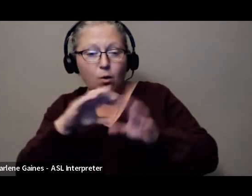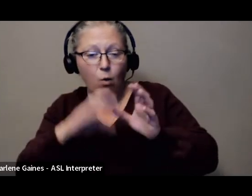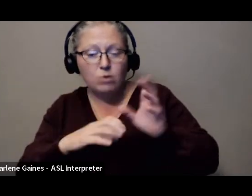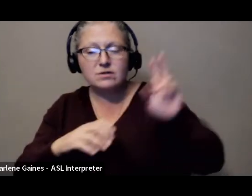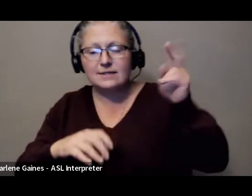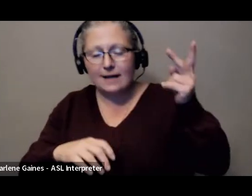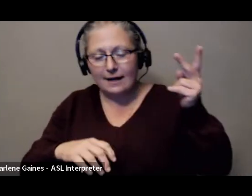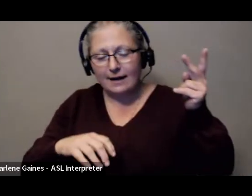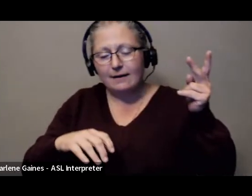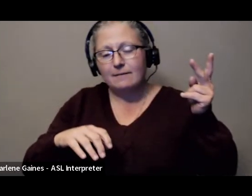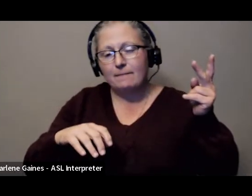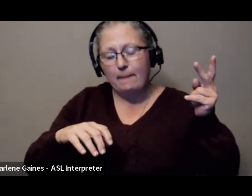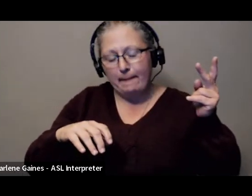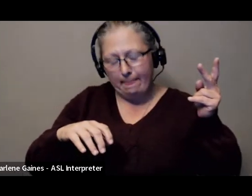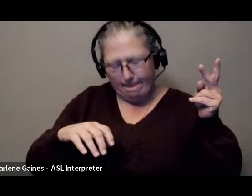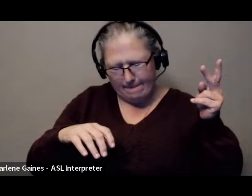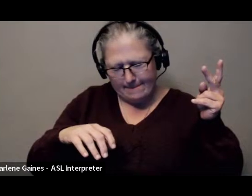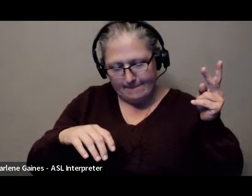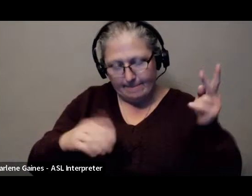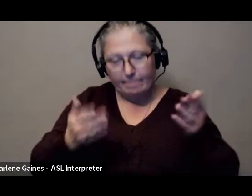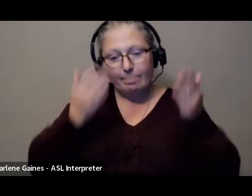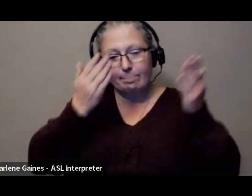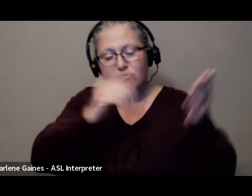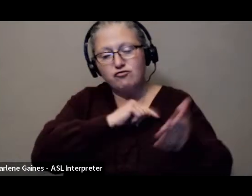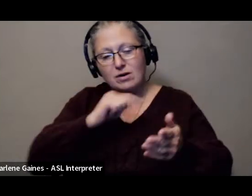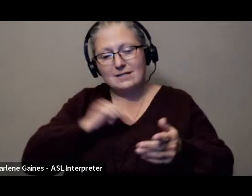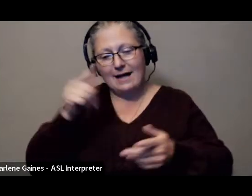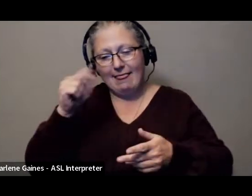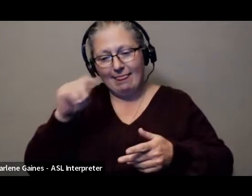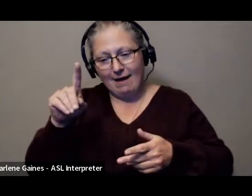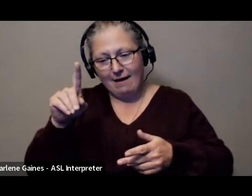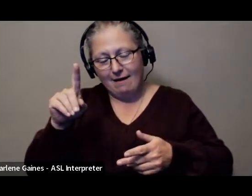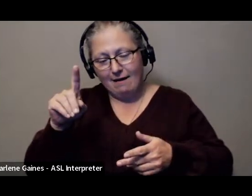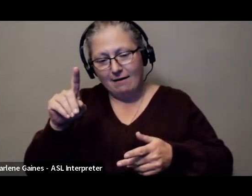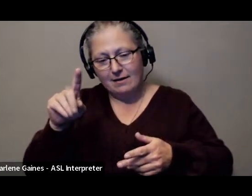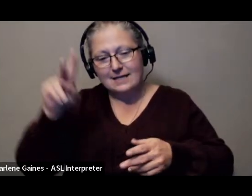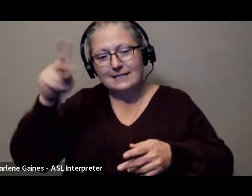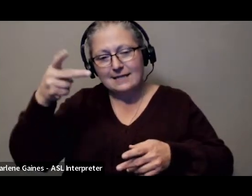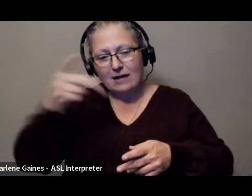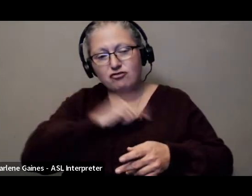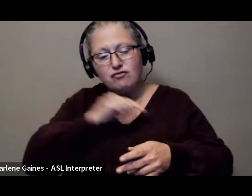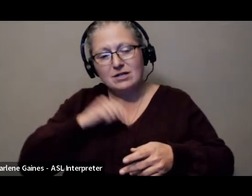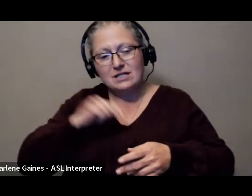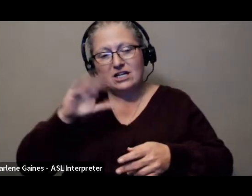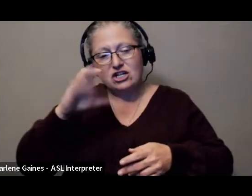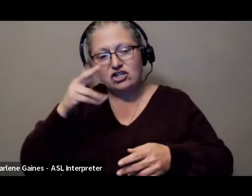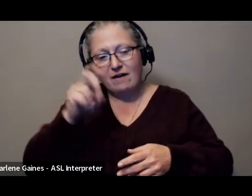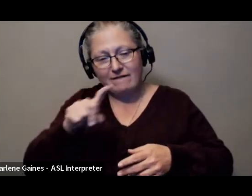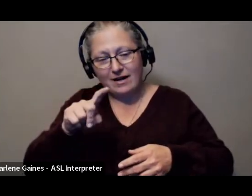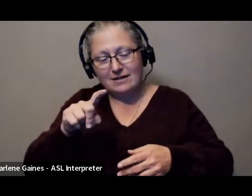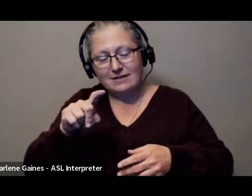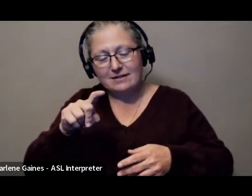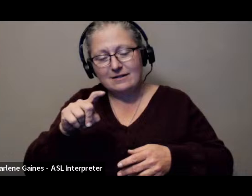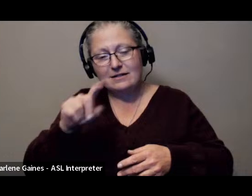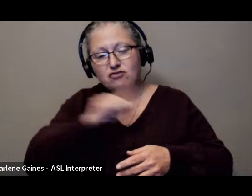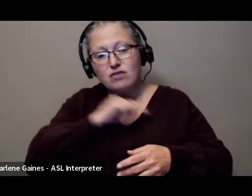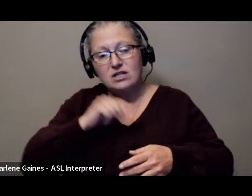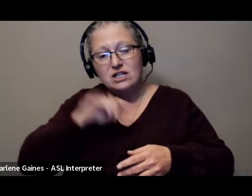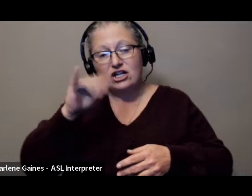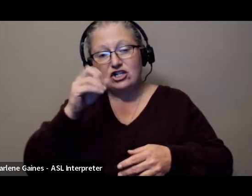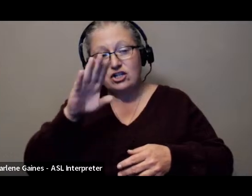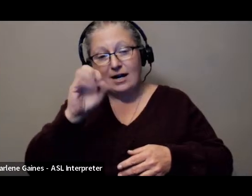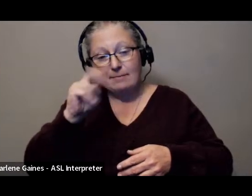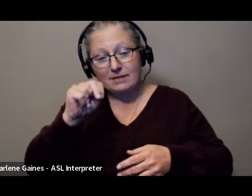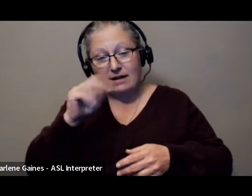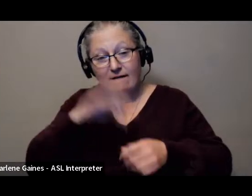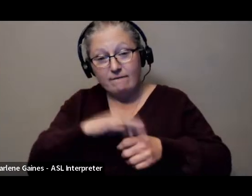second that. Okay. Motion by trustee Land, second by trustee Chavez. Trustee Jacobson, how